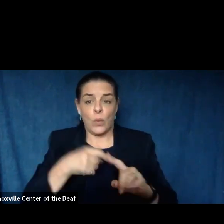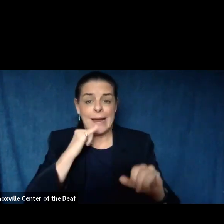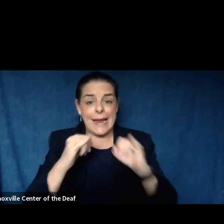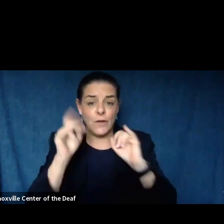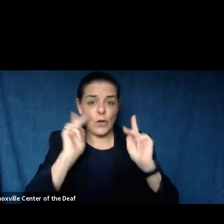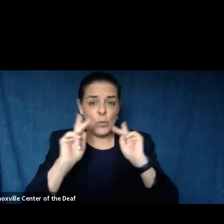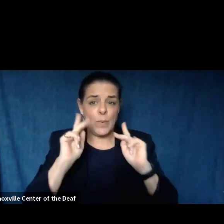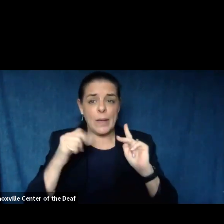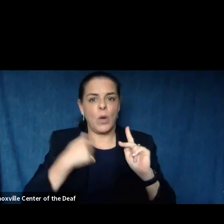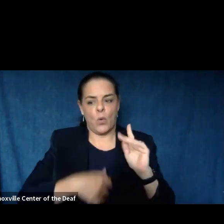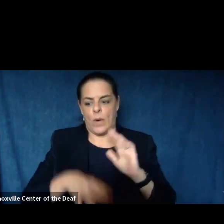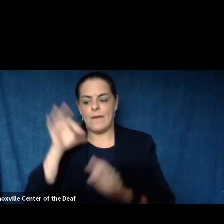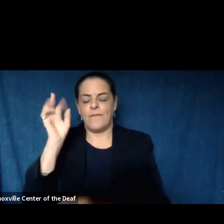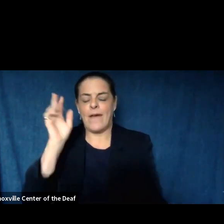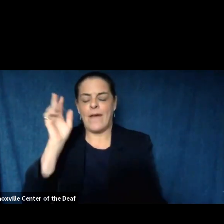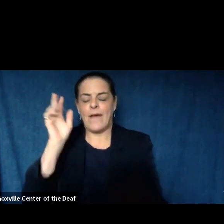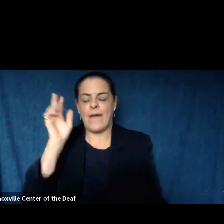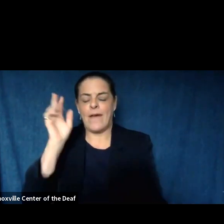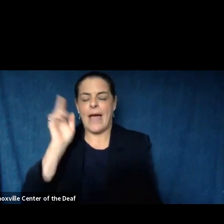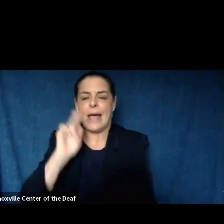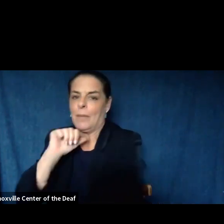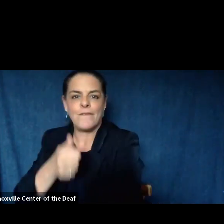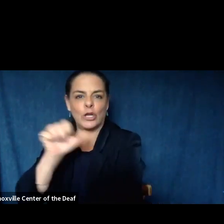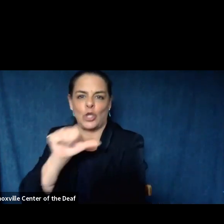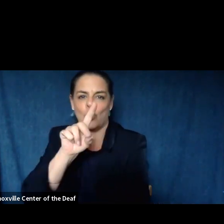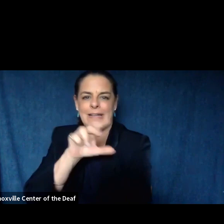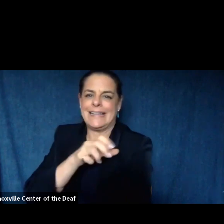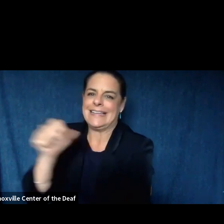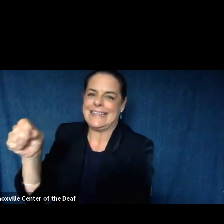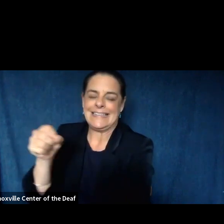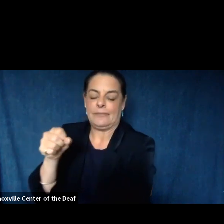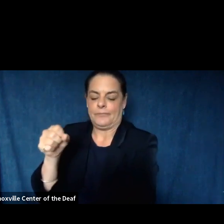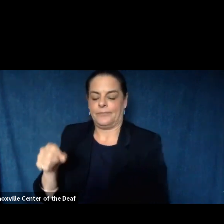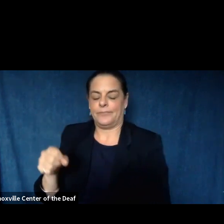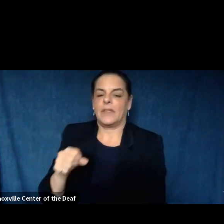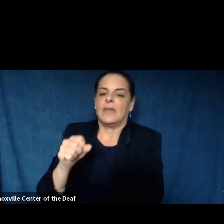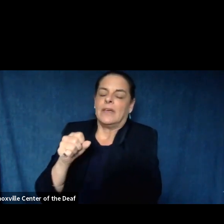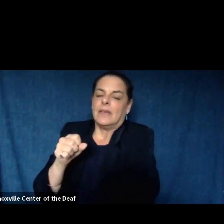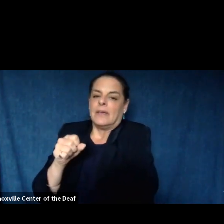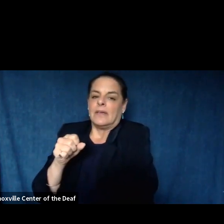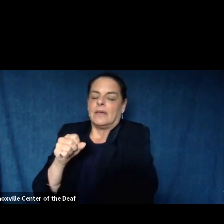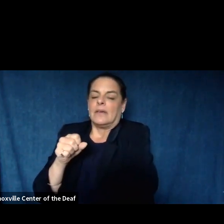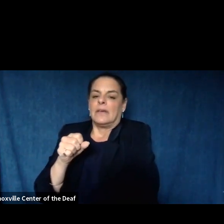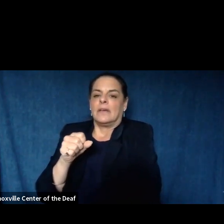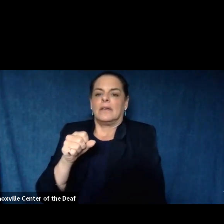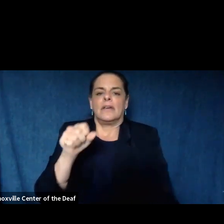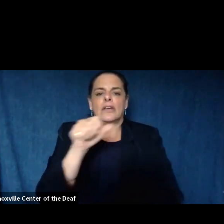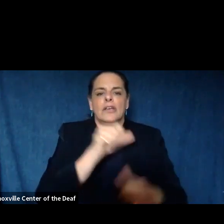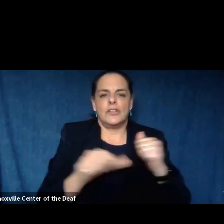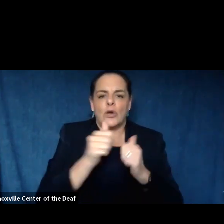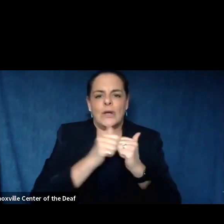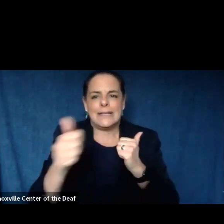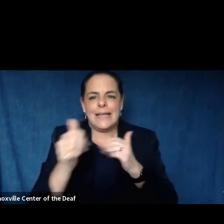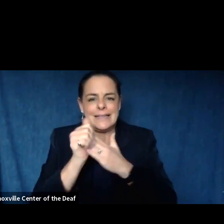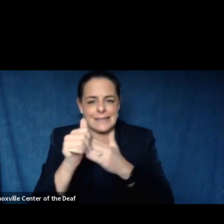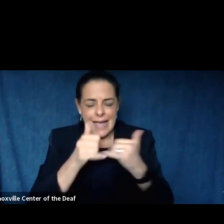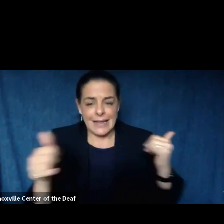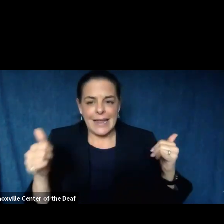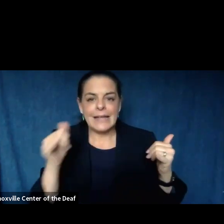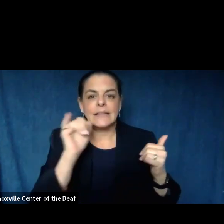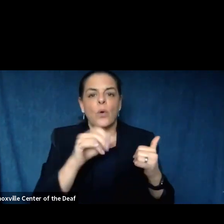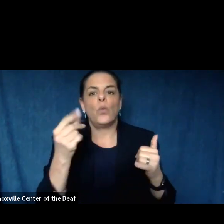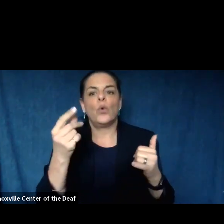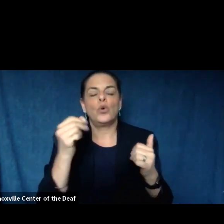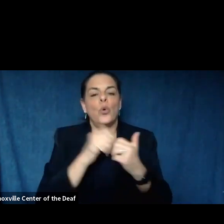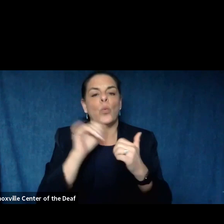that people aren't following social distancing guidelines and aren't wearing masks. And that changes what we have to do with those close contacts of